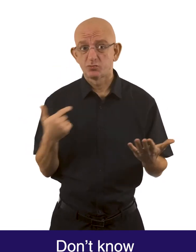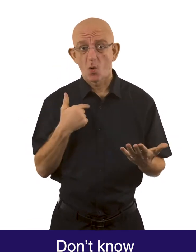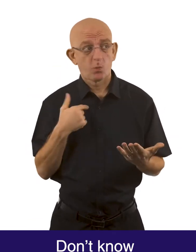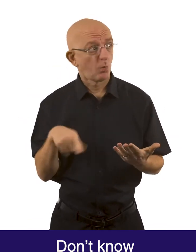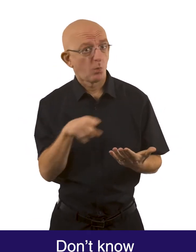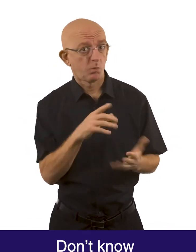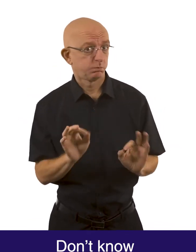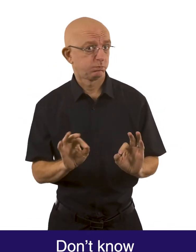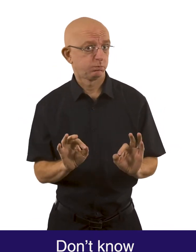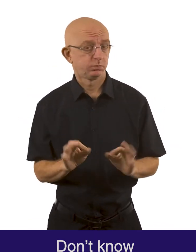Don't know.